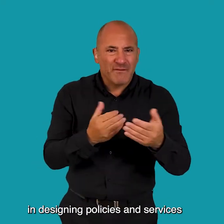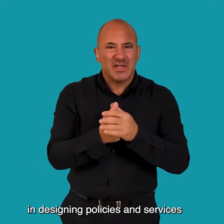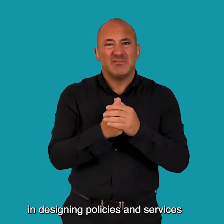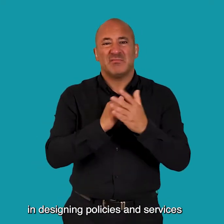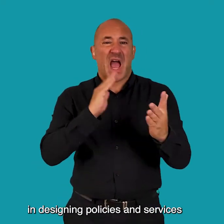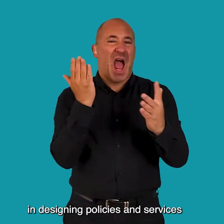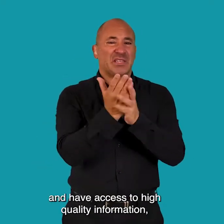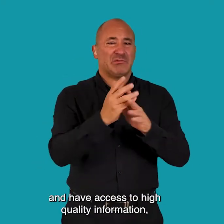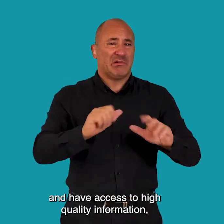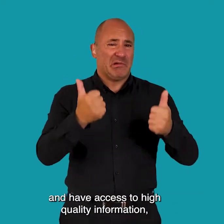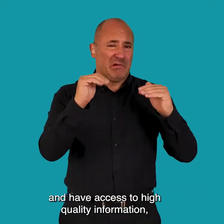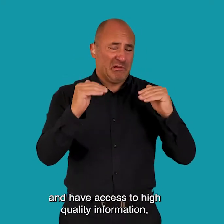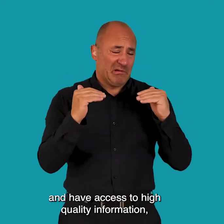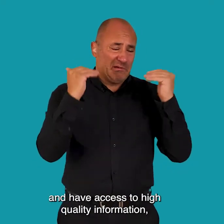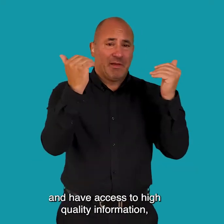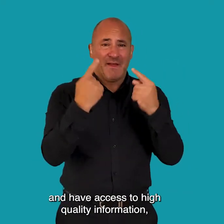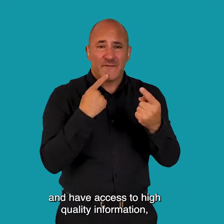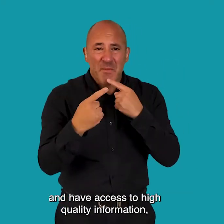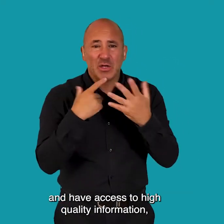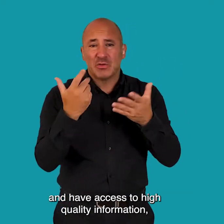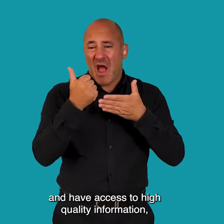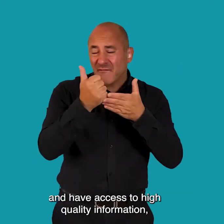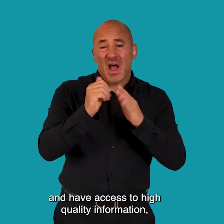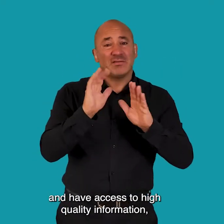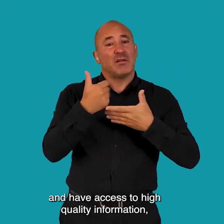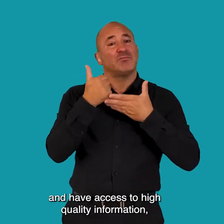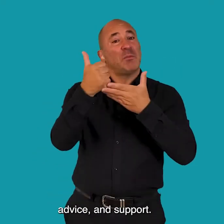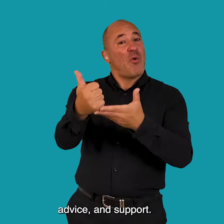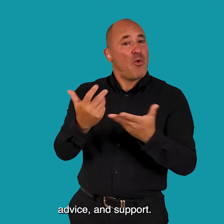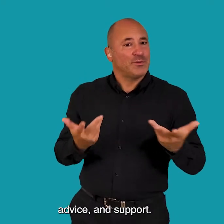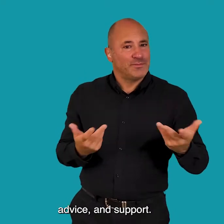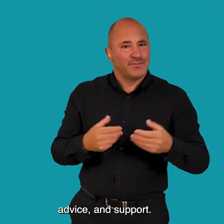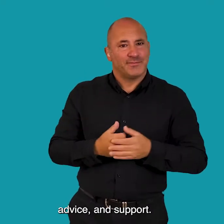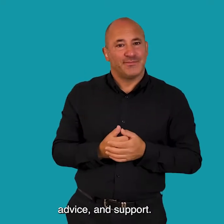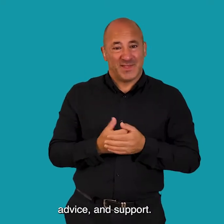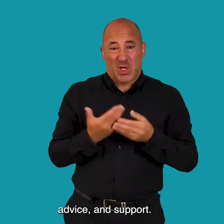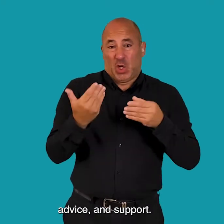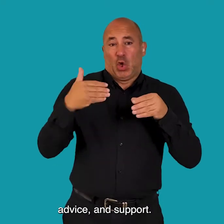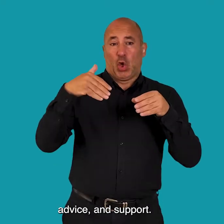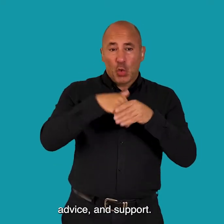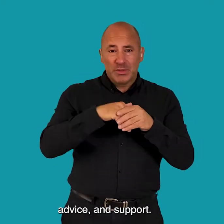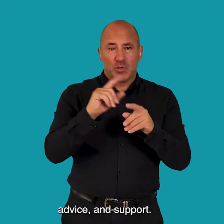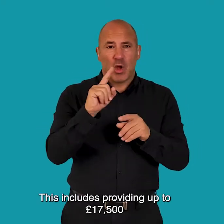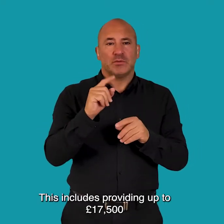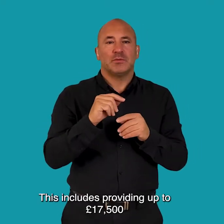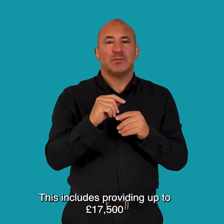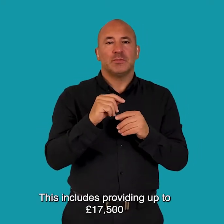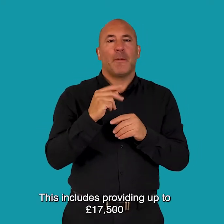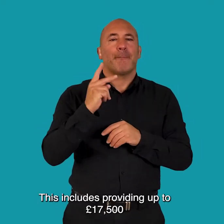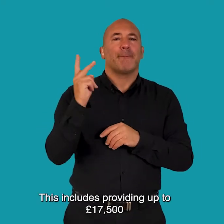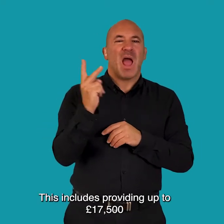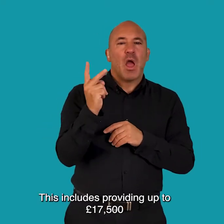services and have access to high-quality information, advice and support. This includes providing up